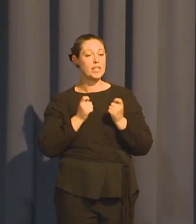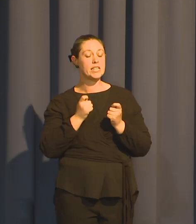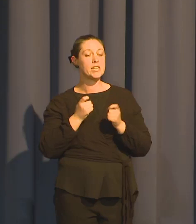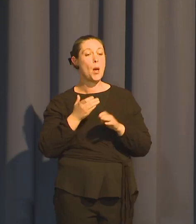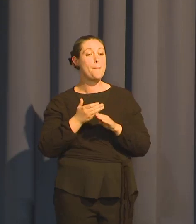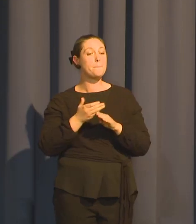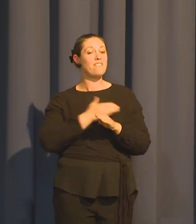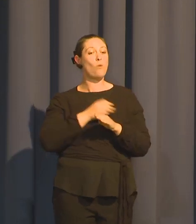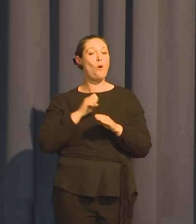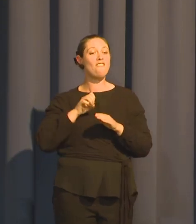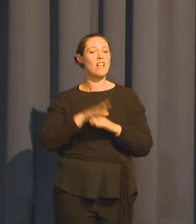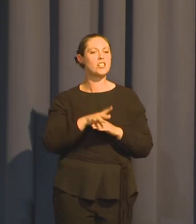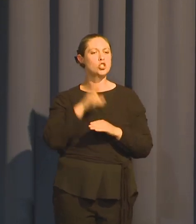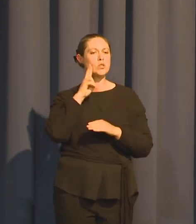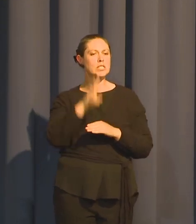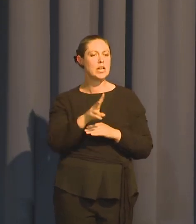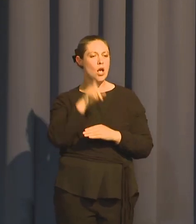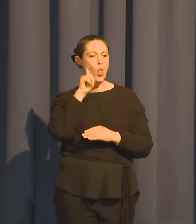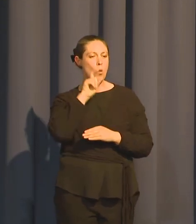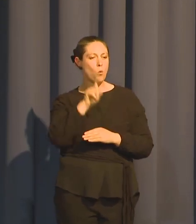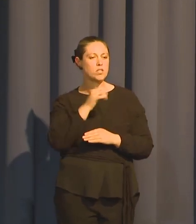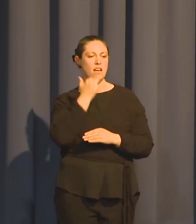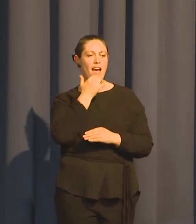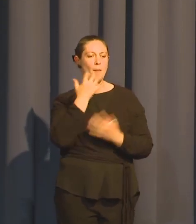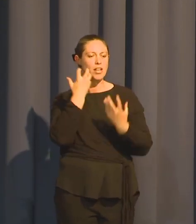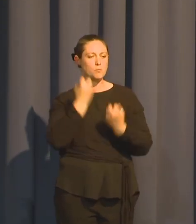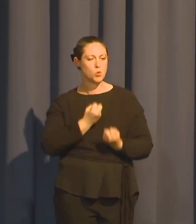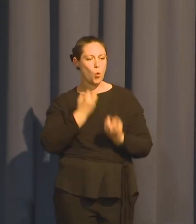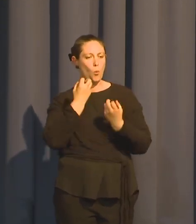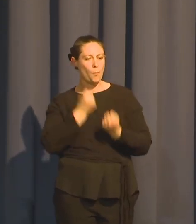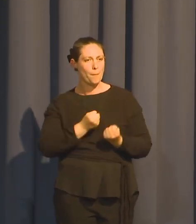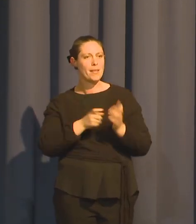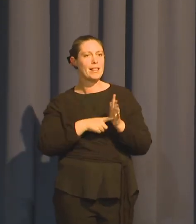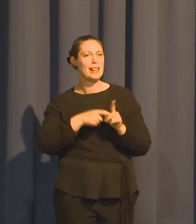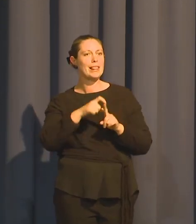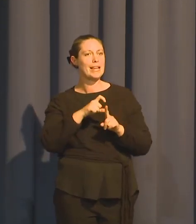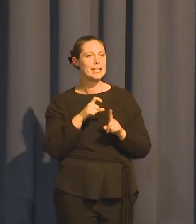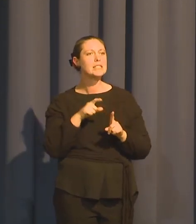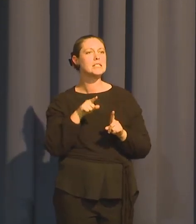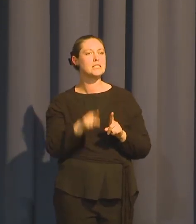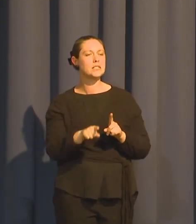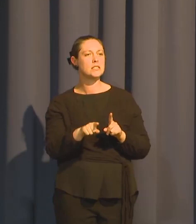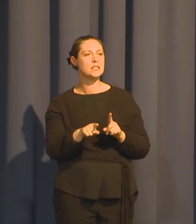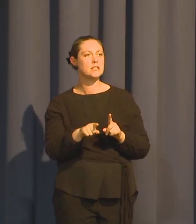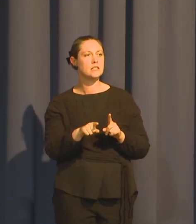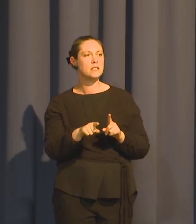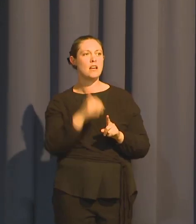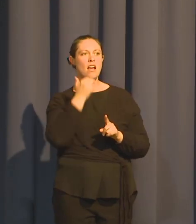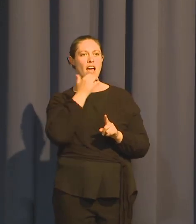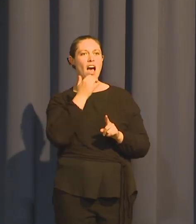to understand how aggressive the water is and how much how great the volume of